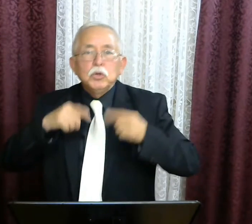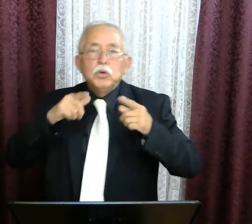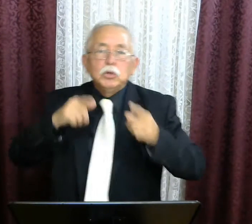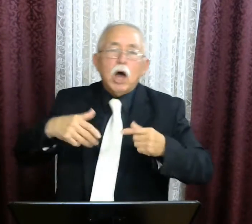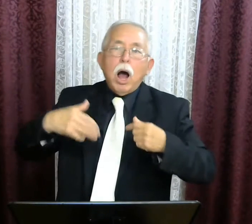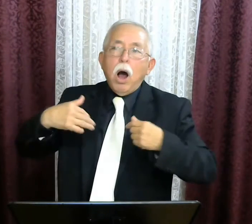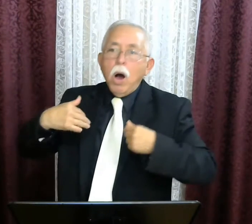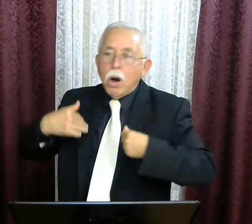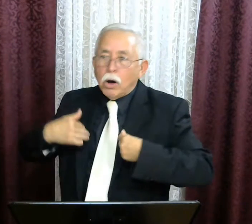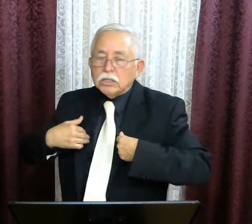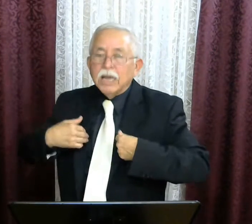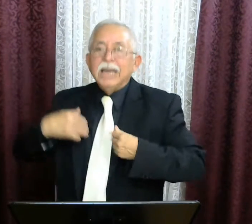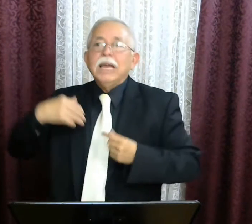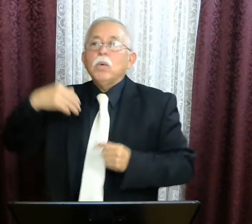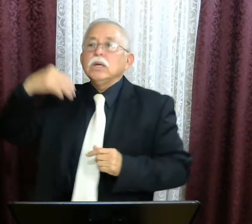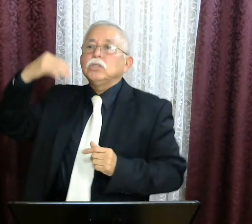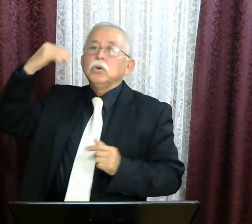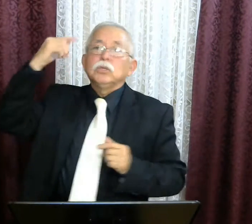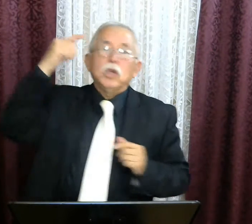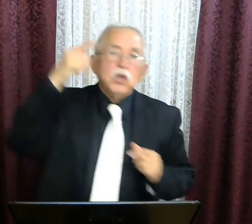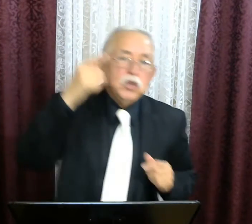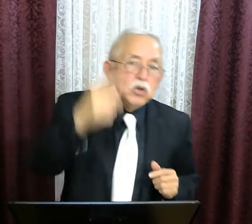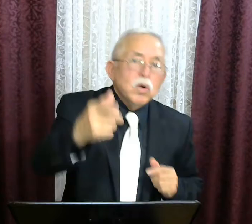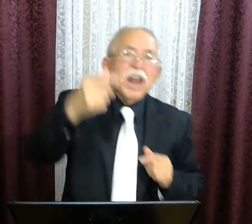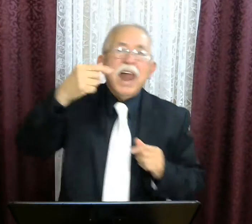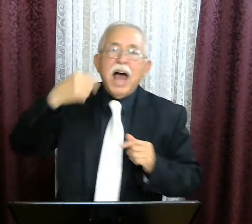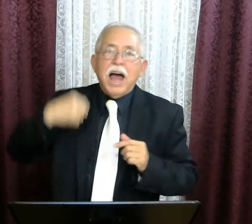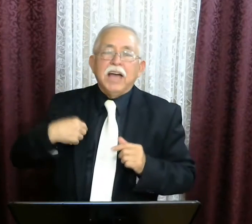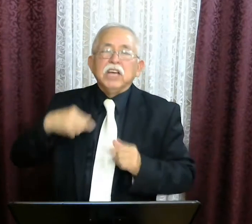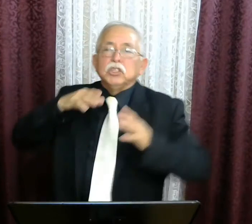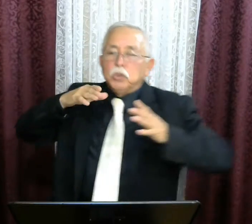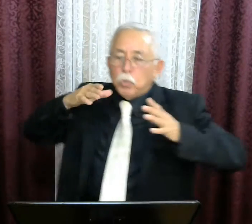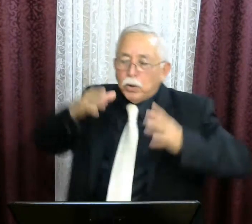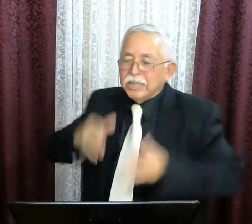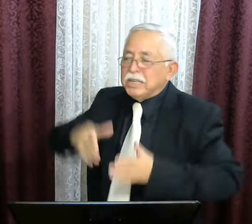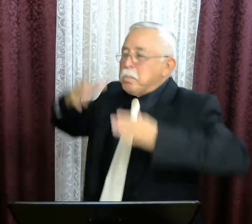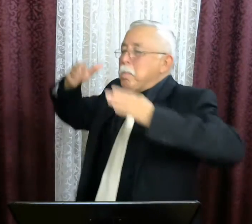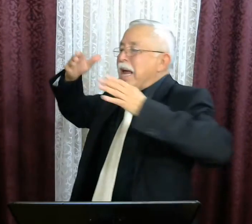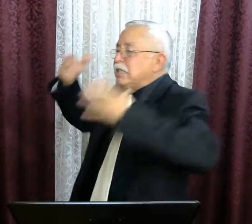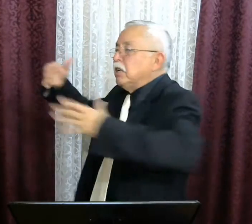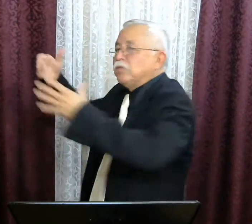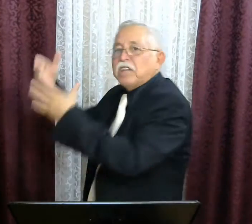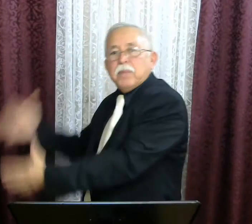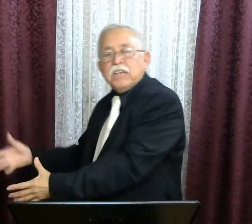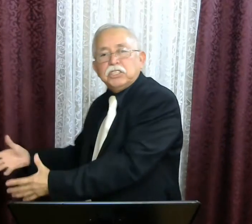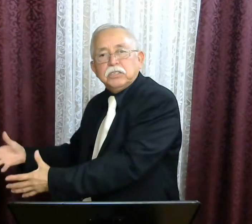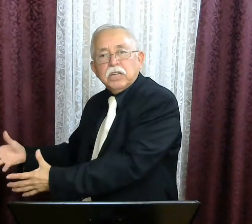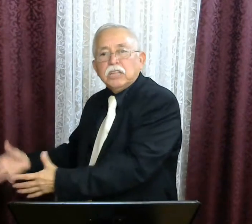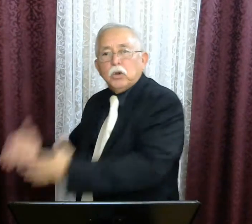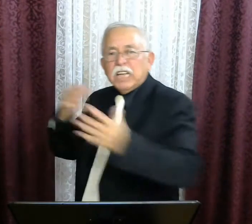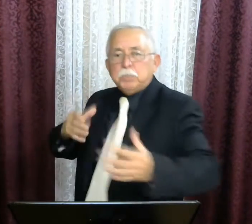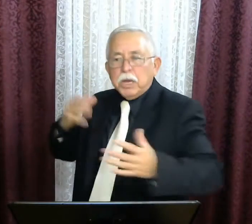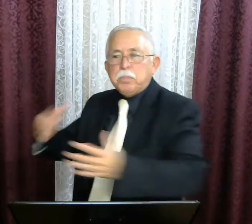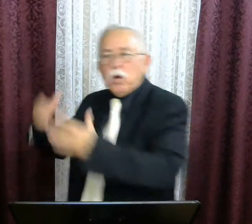use us. He wants to use you and I to bring the blessing of salvation, to let people know